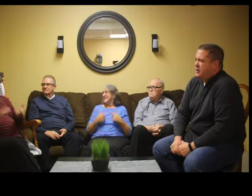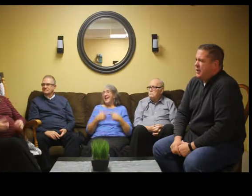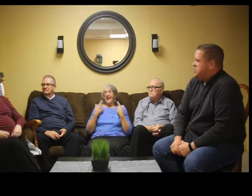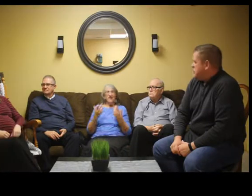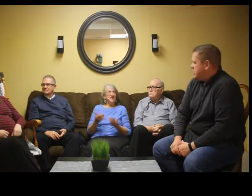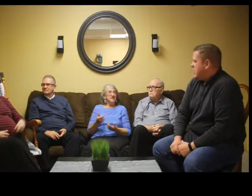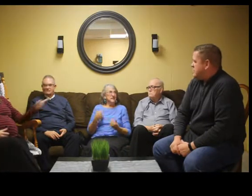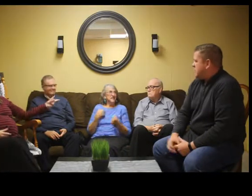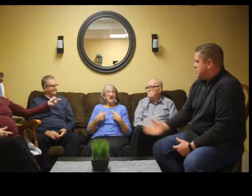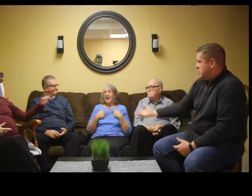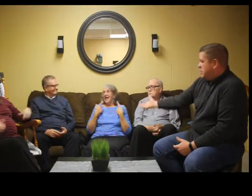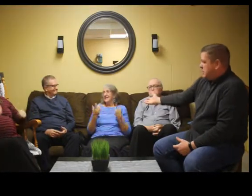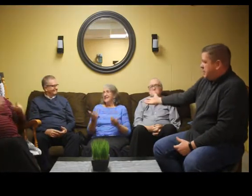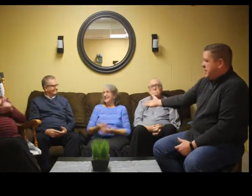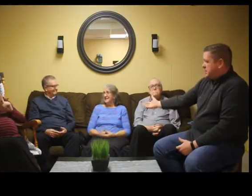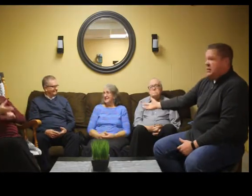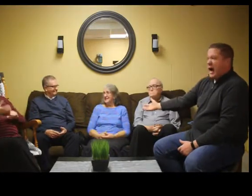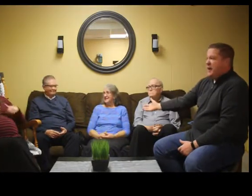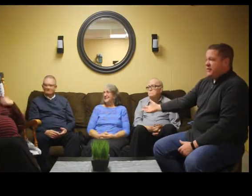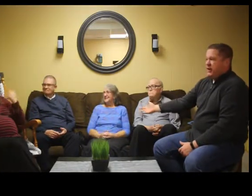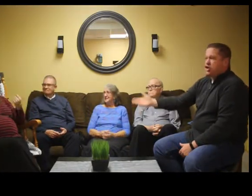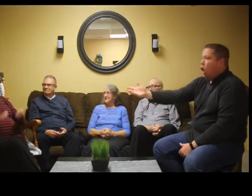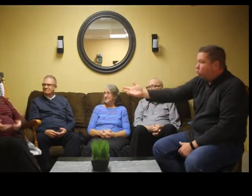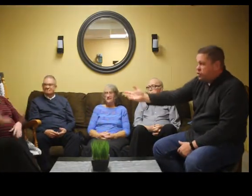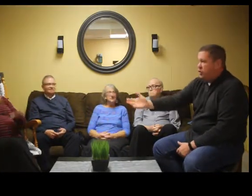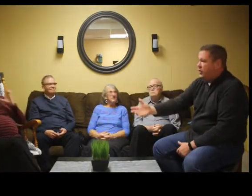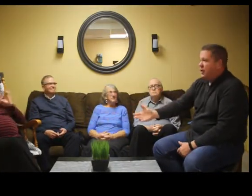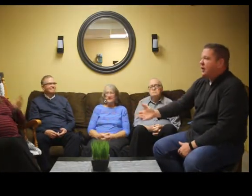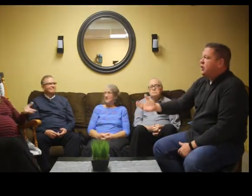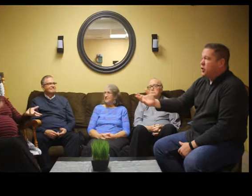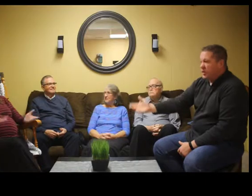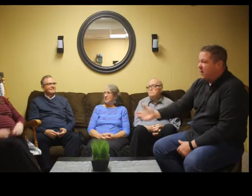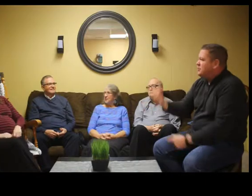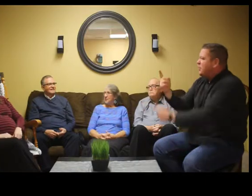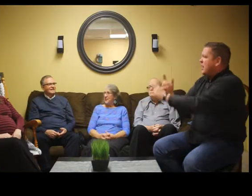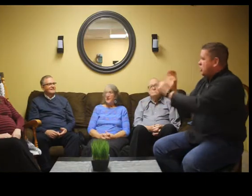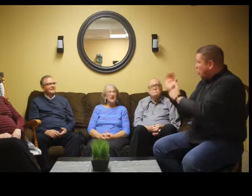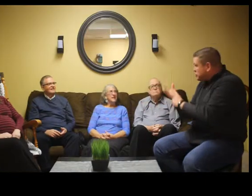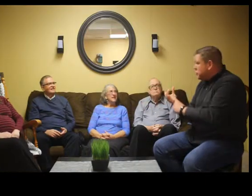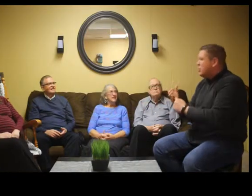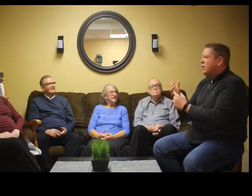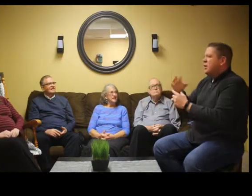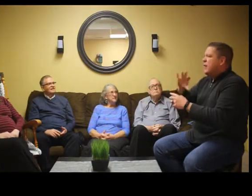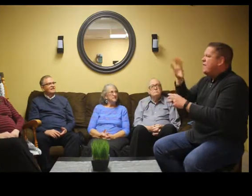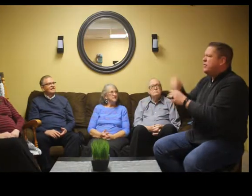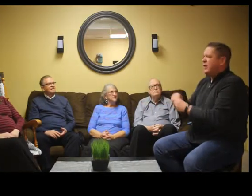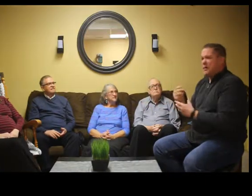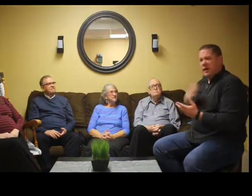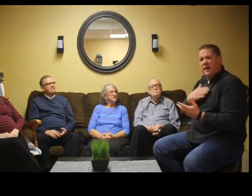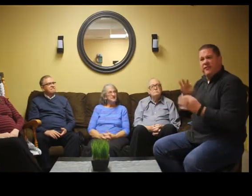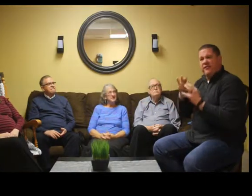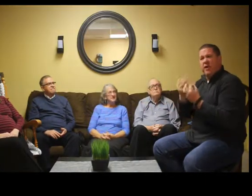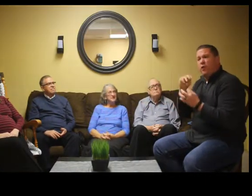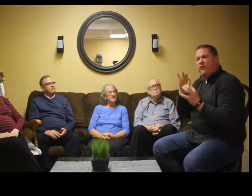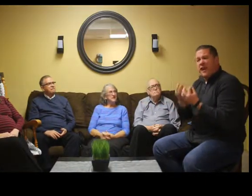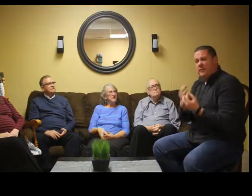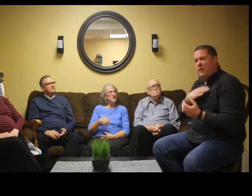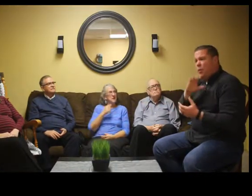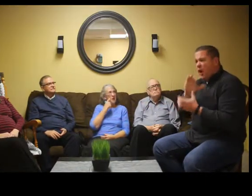It's communication. It's life. It's culture. Communication, right, culture, everything. And my own family, my wife